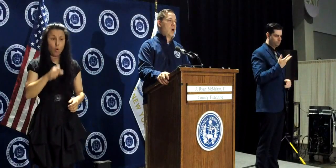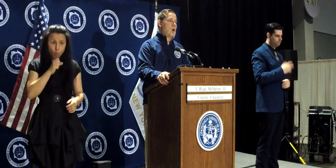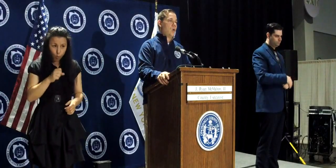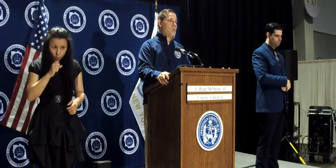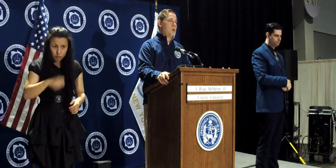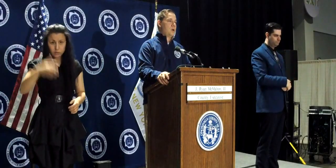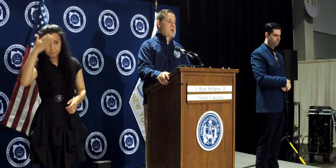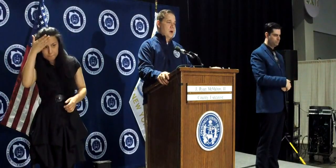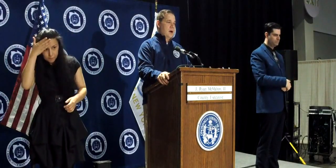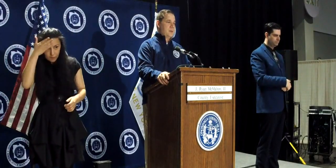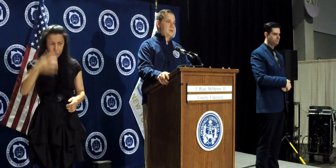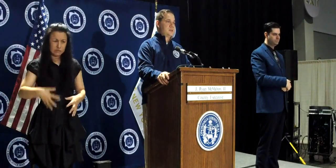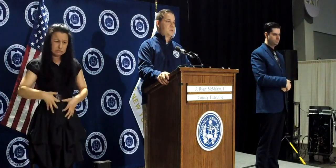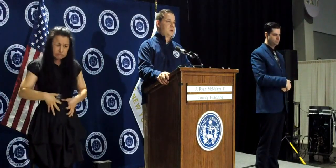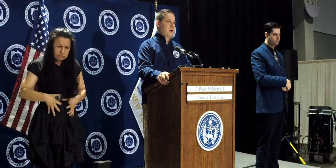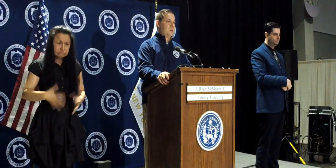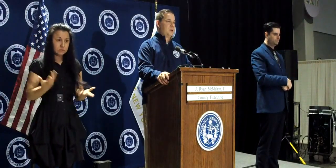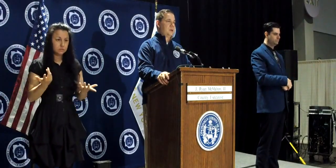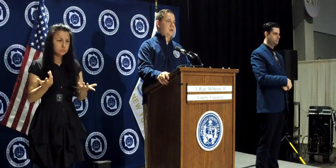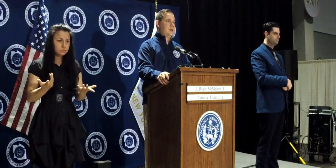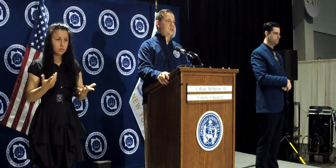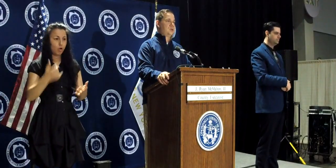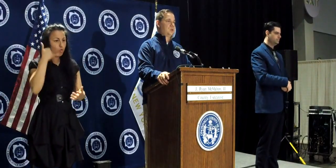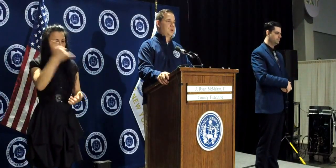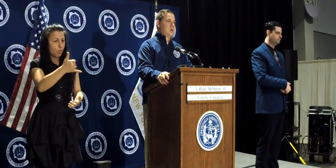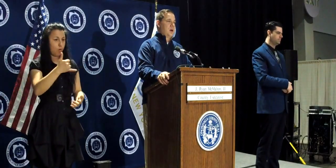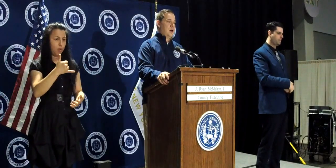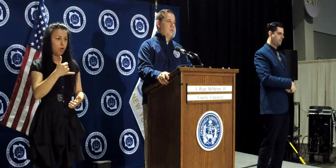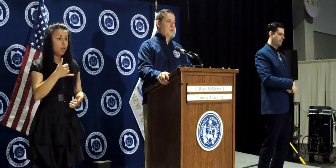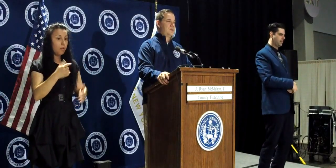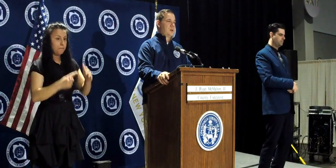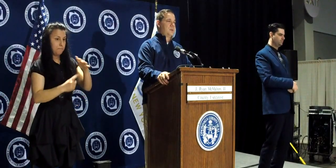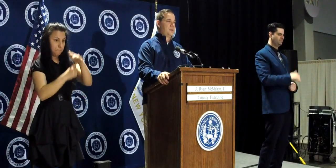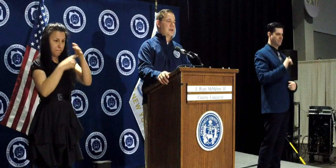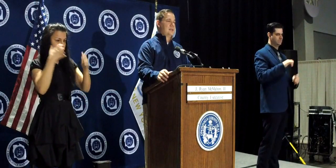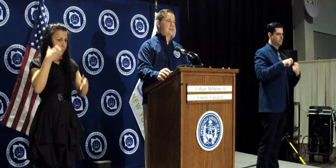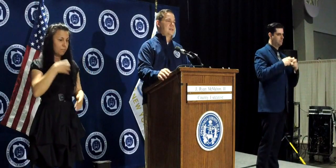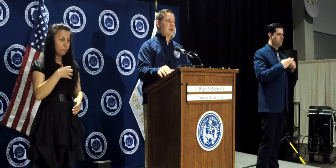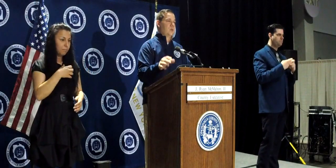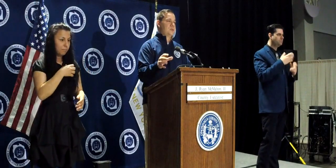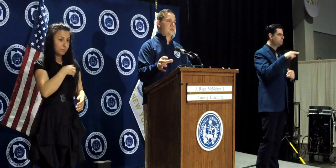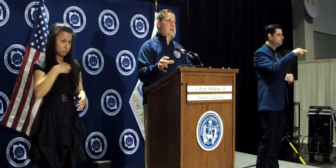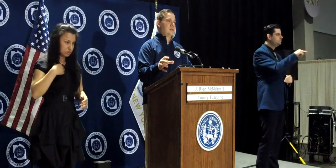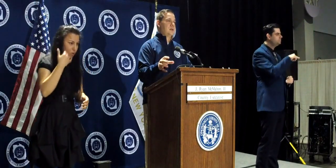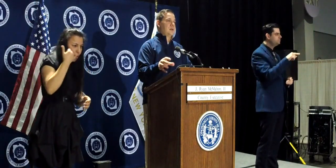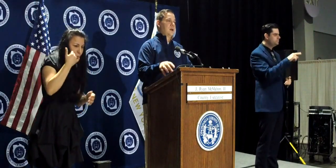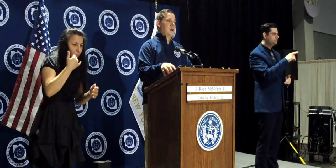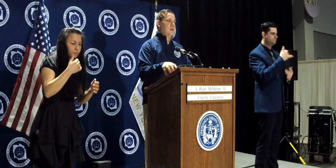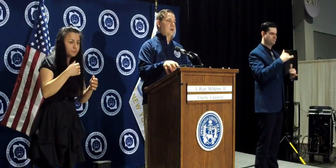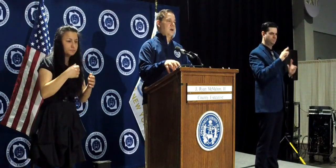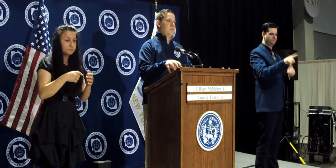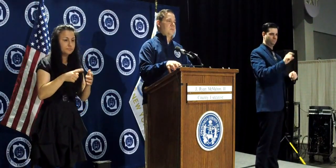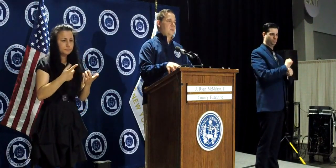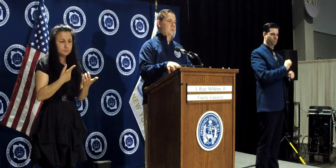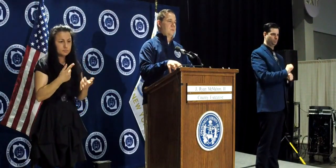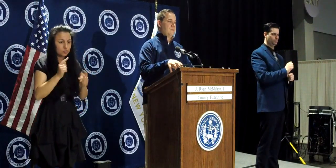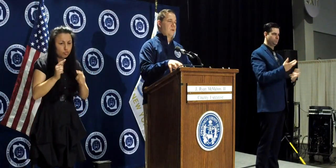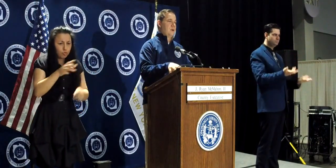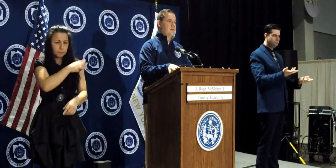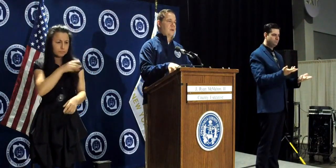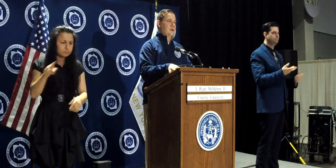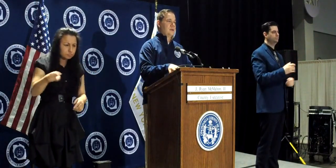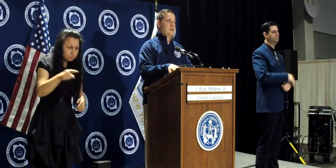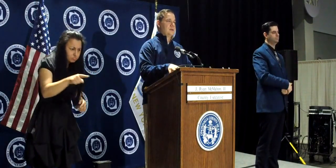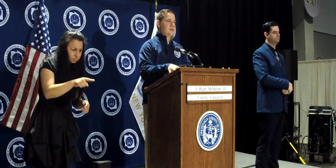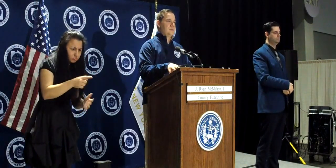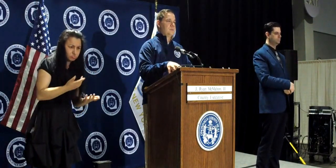stay home. This is becoming an issue with some of the cases that we're seeing. There are